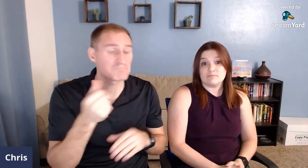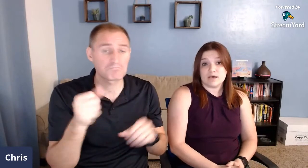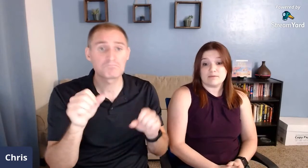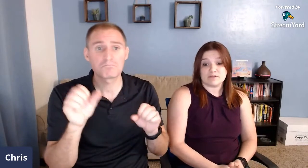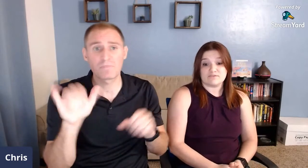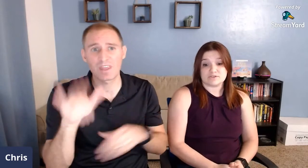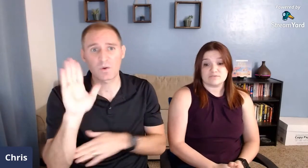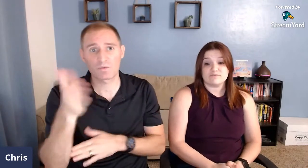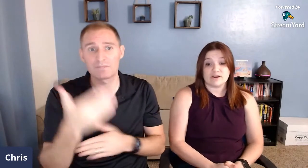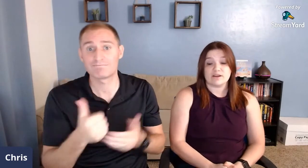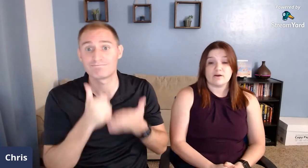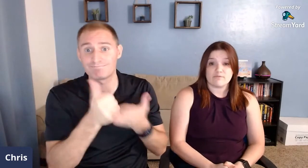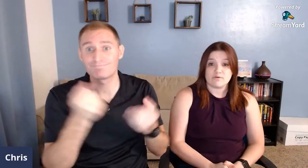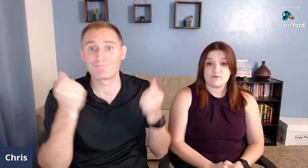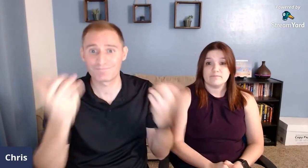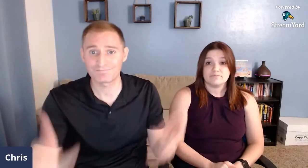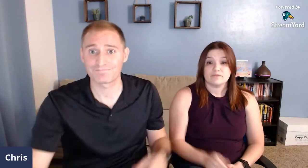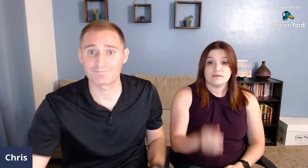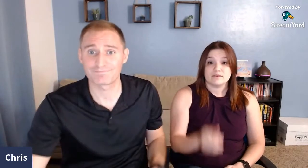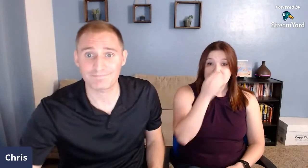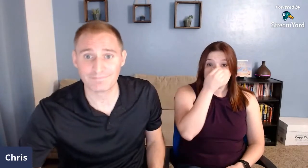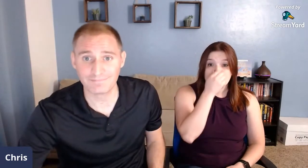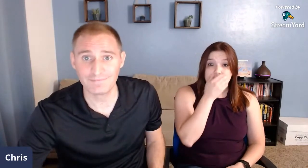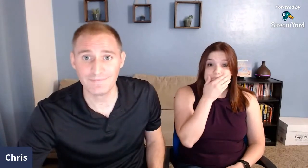be really beneficial and very helpful.